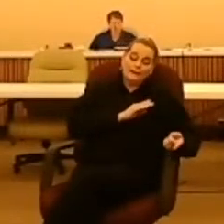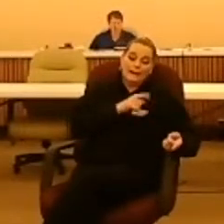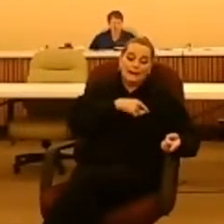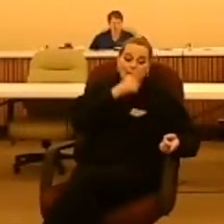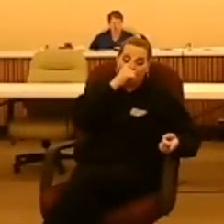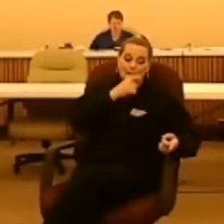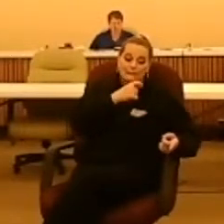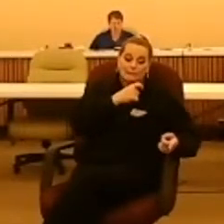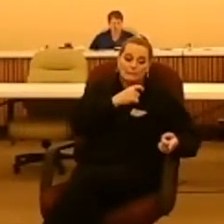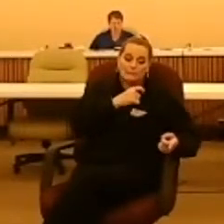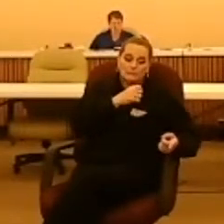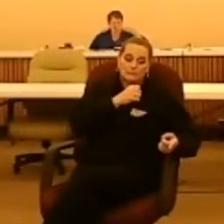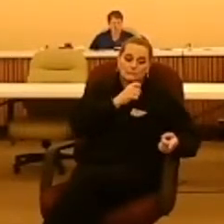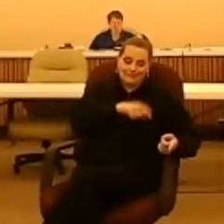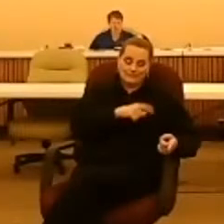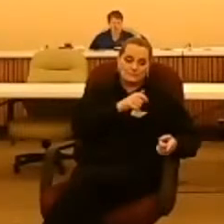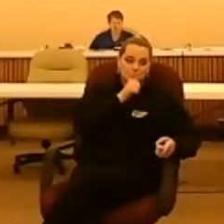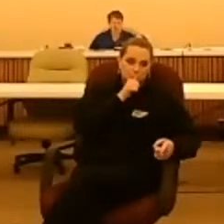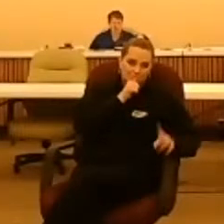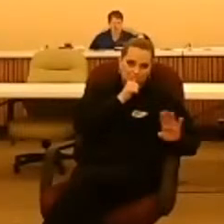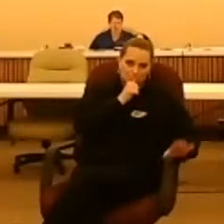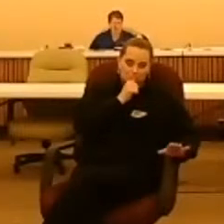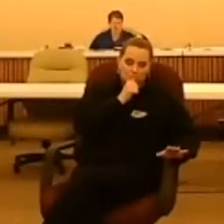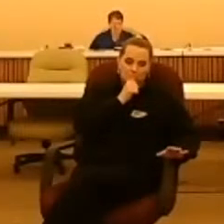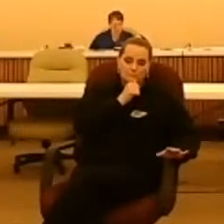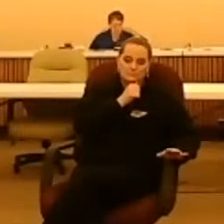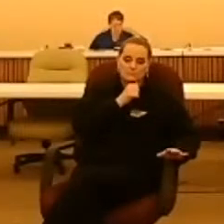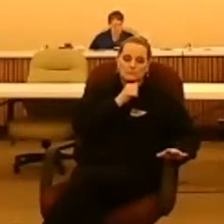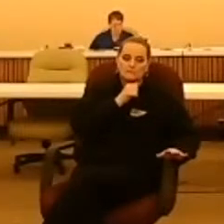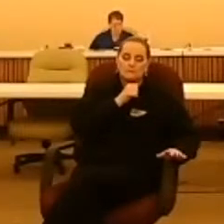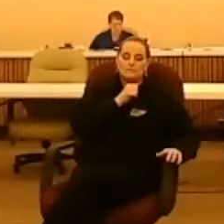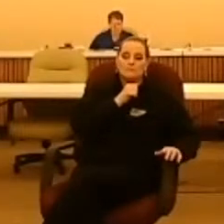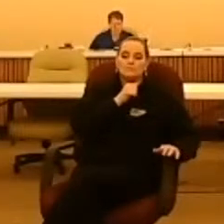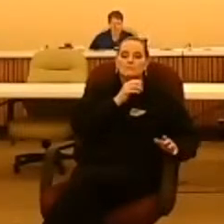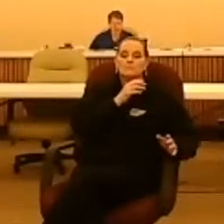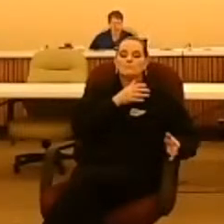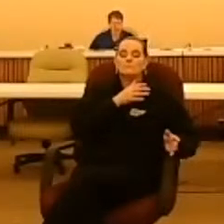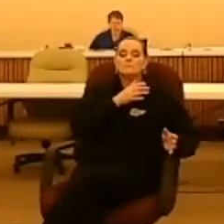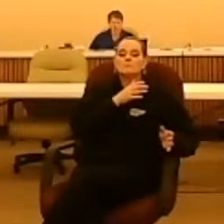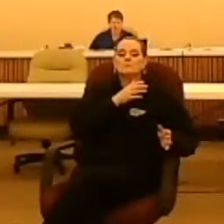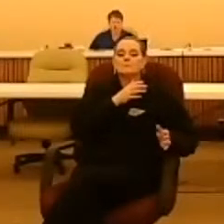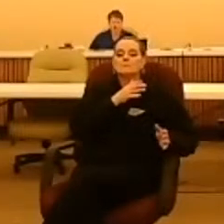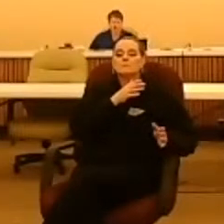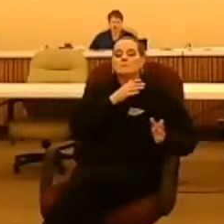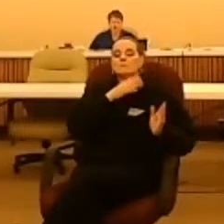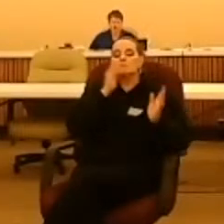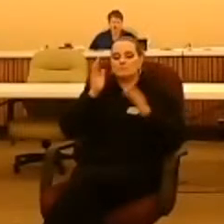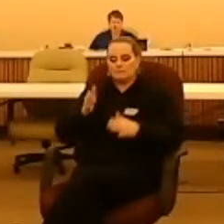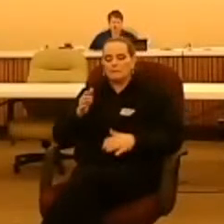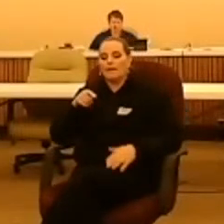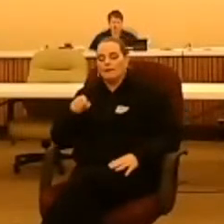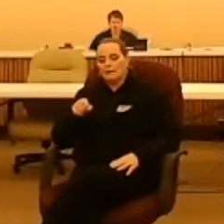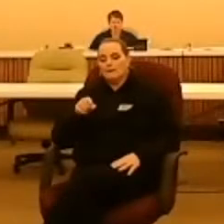as confidential, as much as FOIL allows. Okay, there